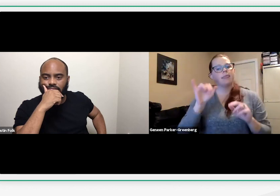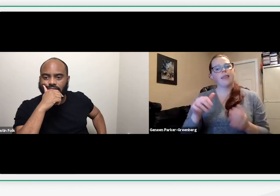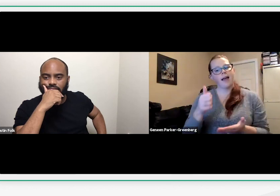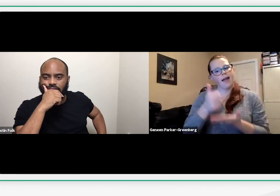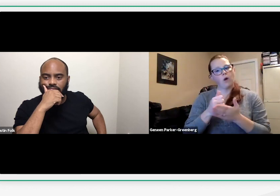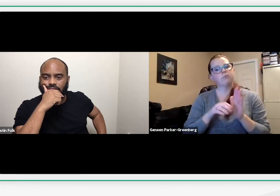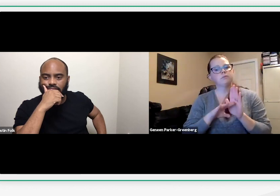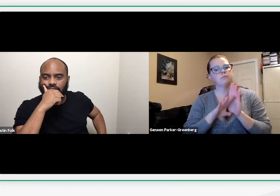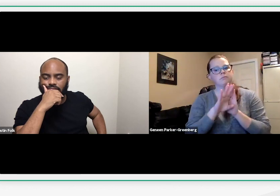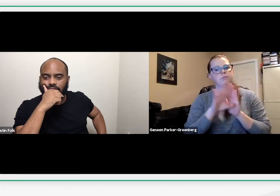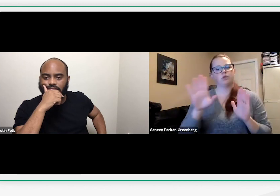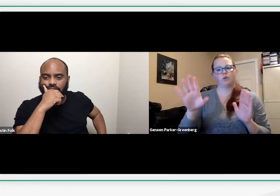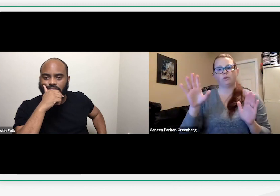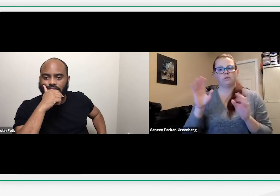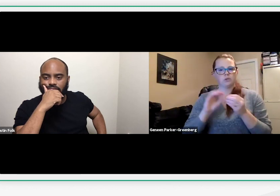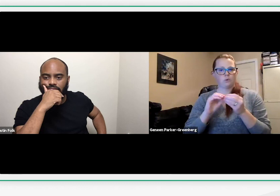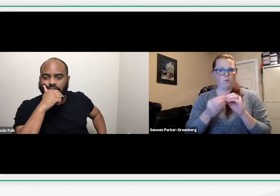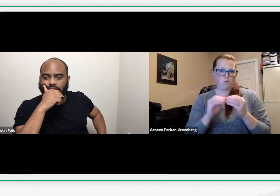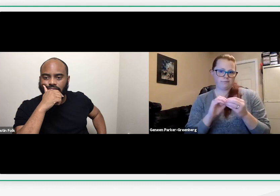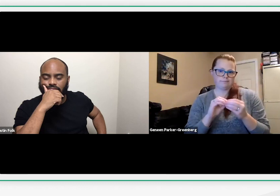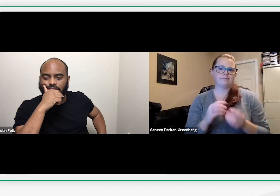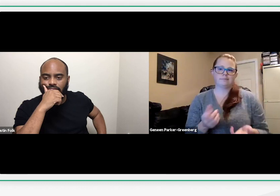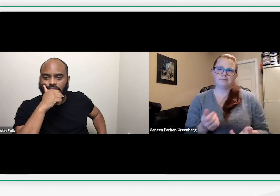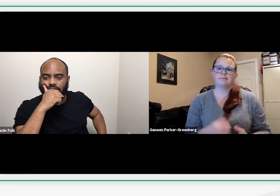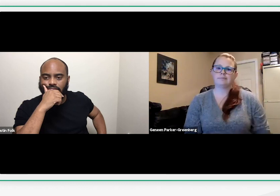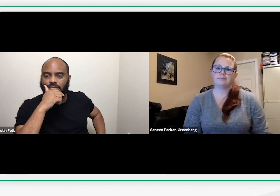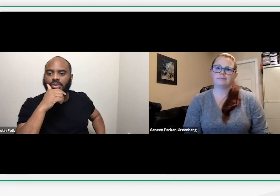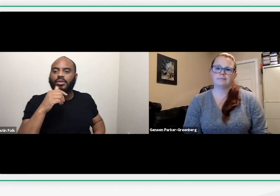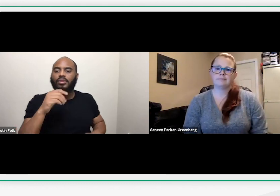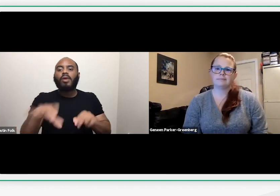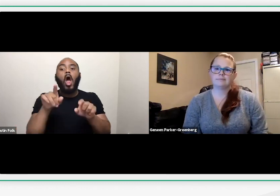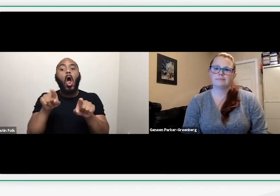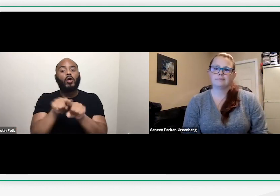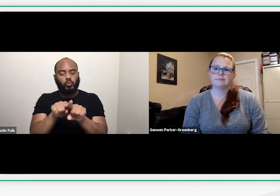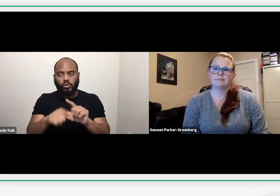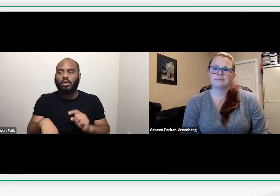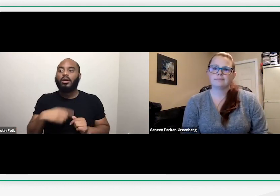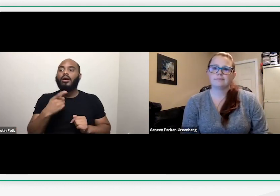credit available to you increases, which helps to bring up your score.